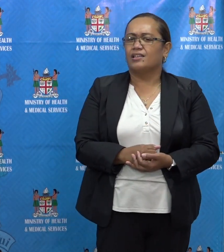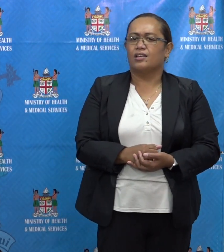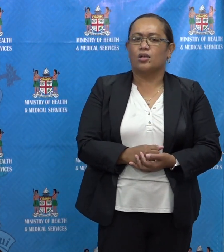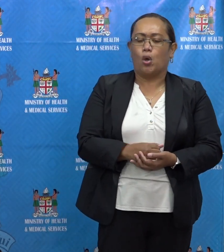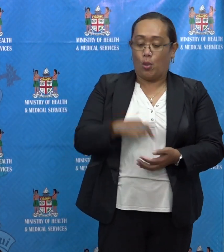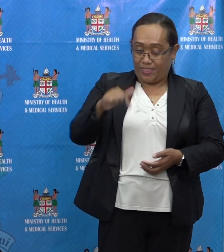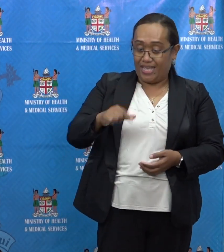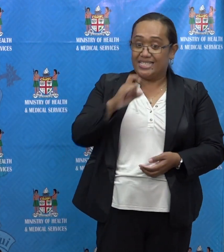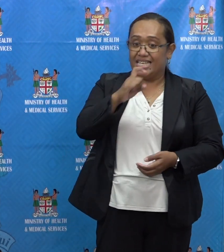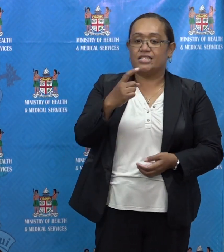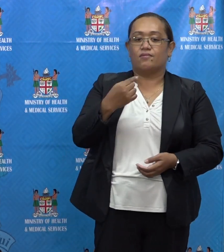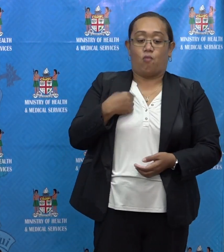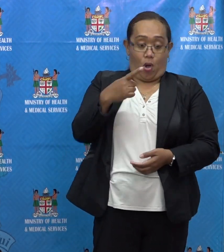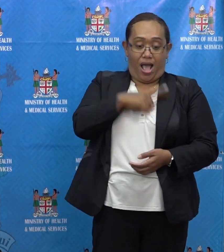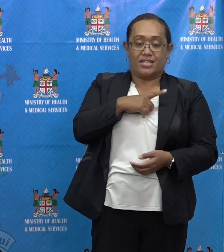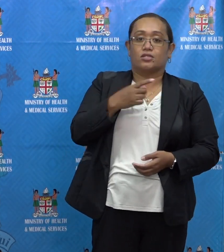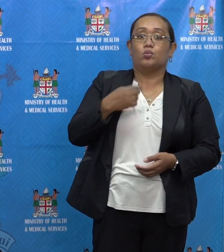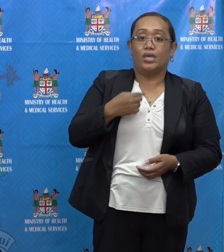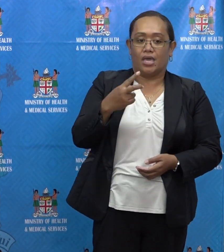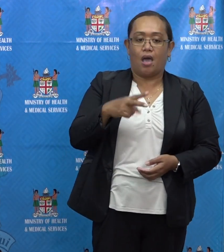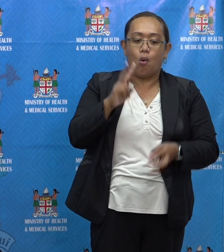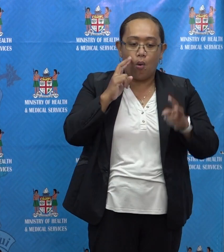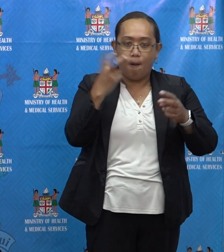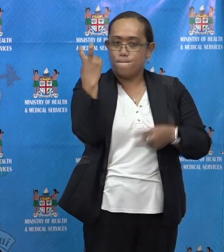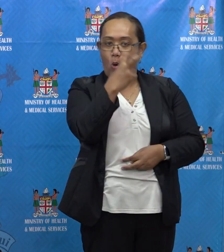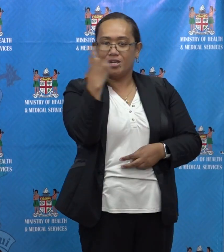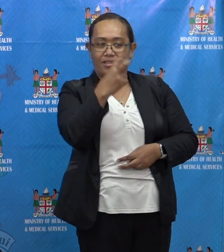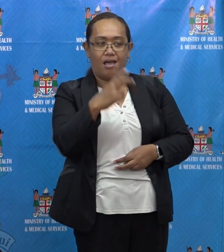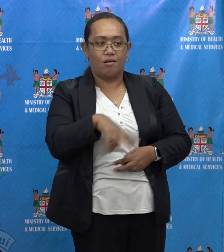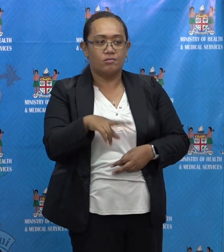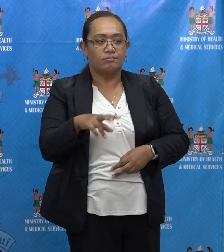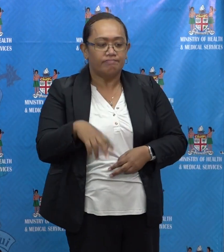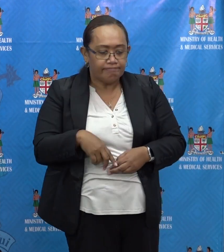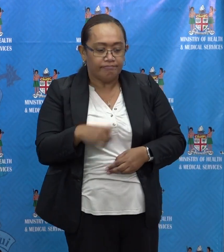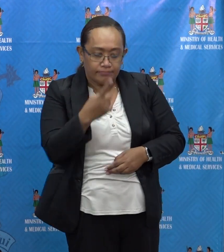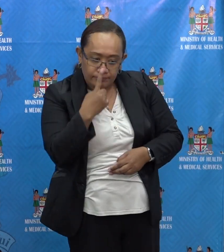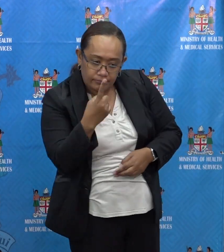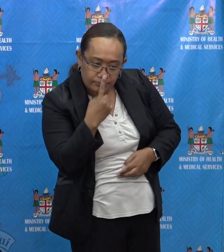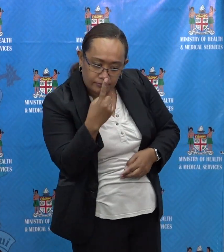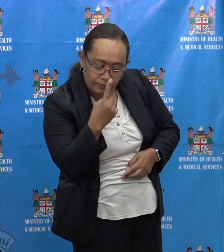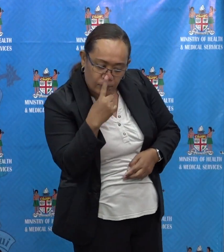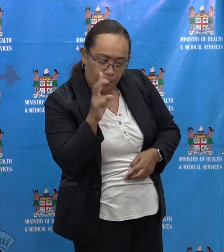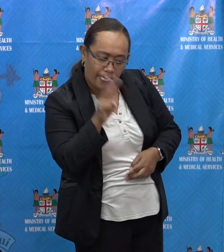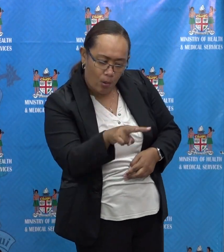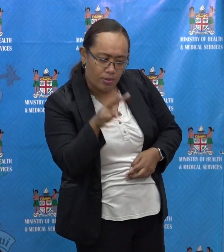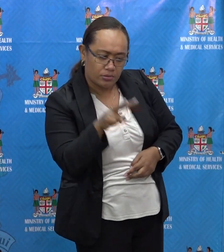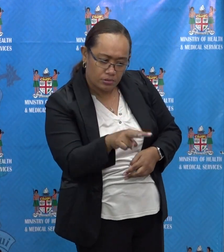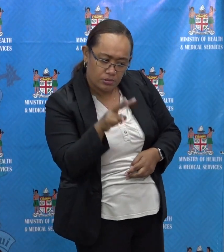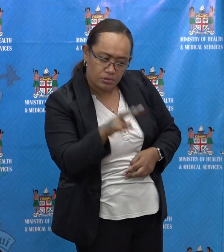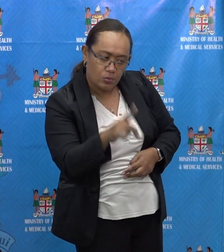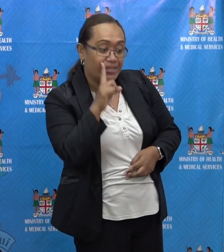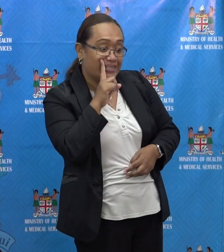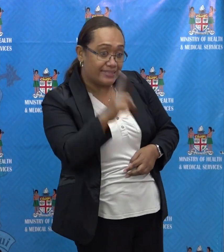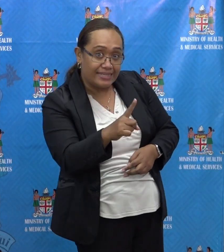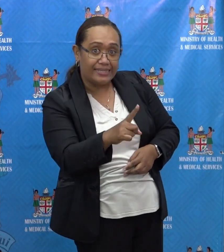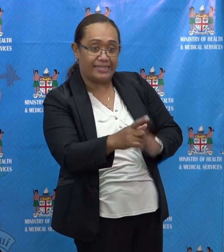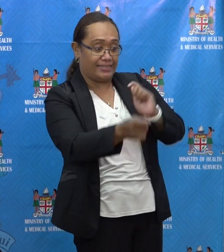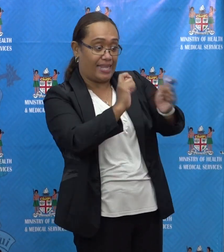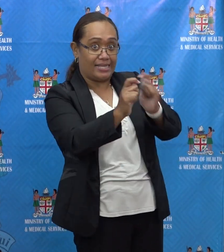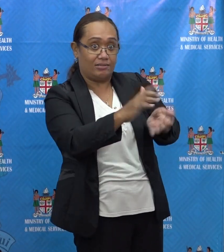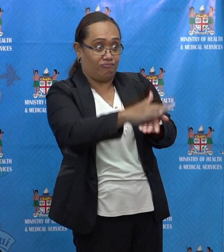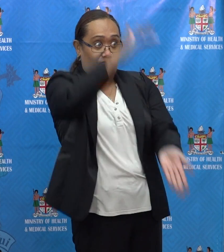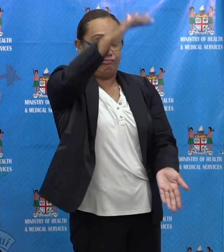this is, for us, cautiously, we're watching this and saying, okay, we are on the right track. But we will continue to do this, and we'll keep testing.